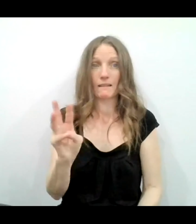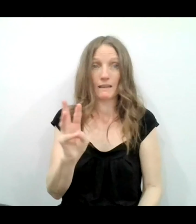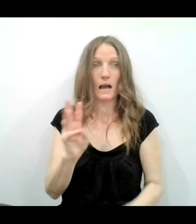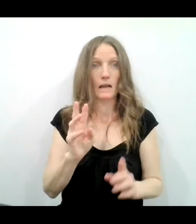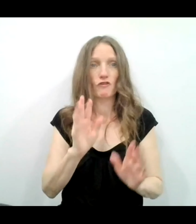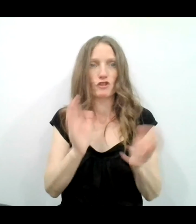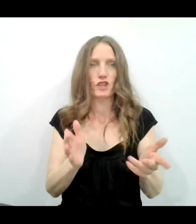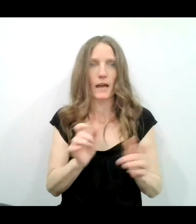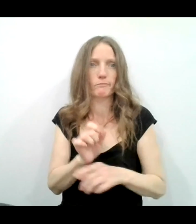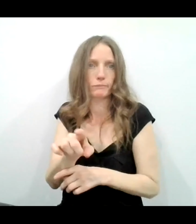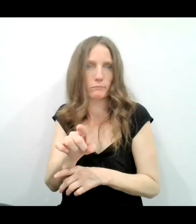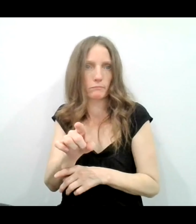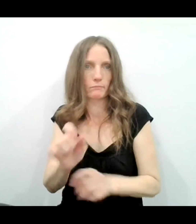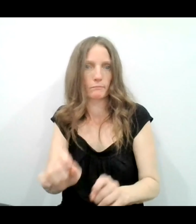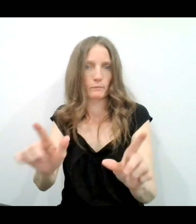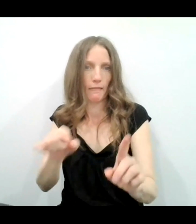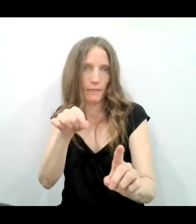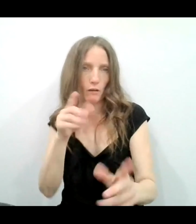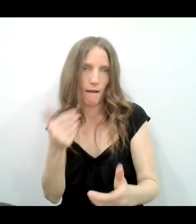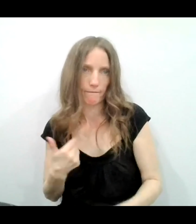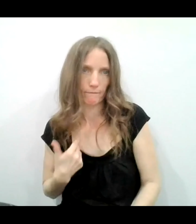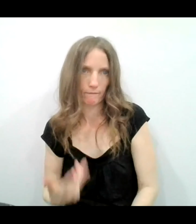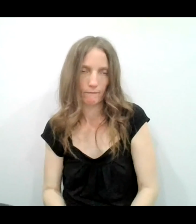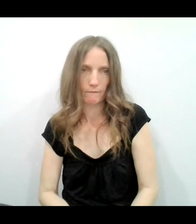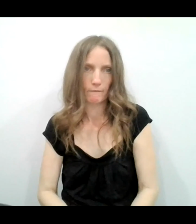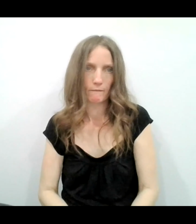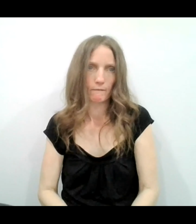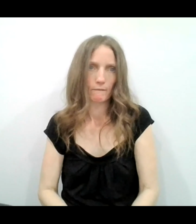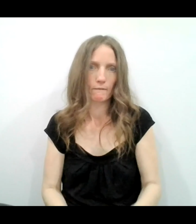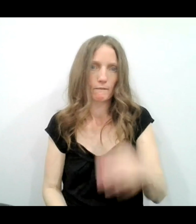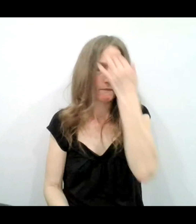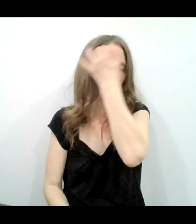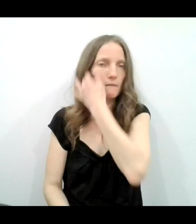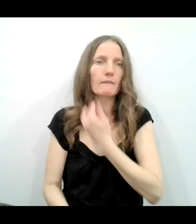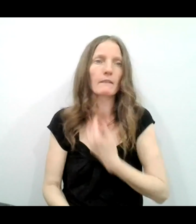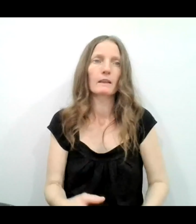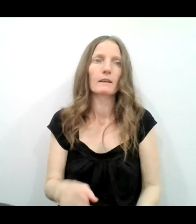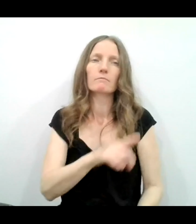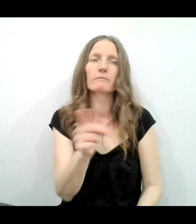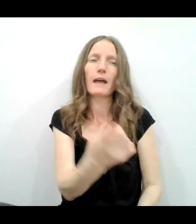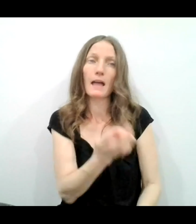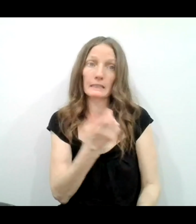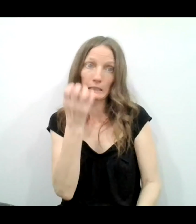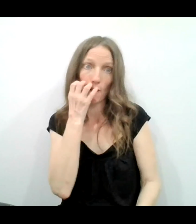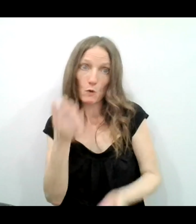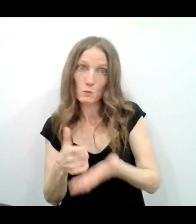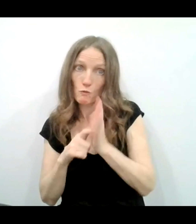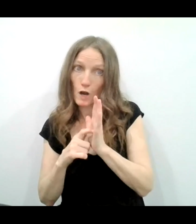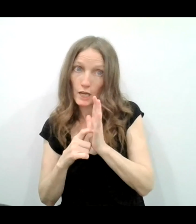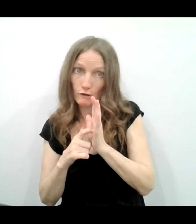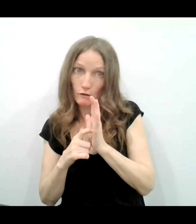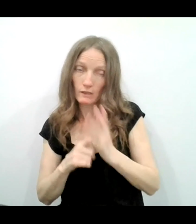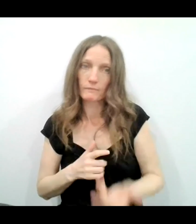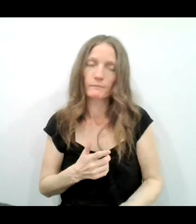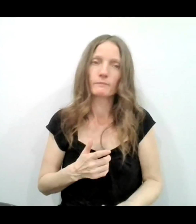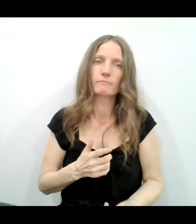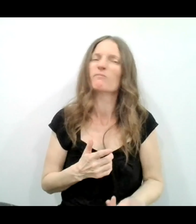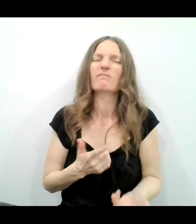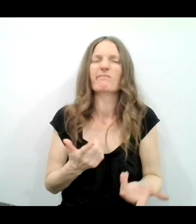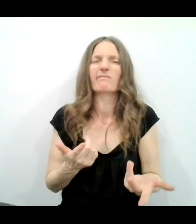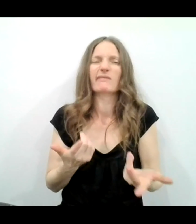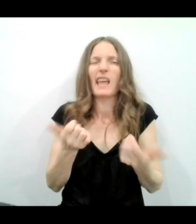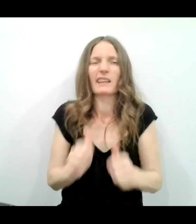So somebody had been asking for that. Do you need a cell phone with Benji? Just anything that can connect to the internet.